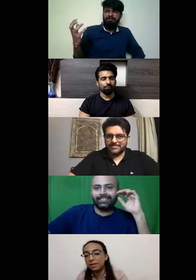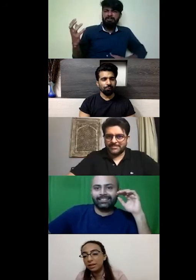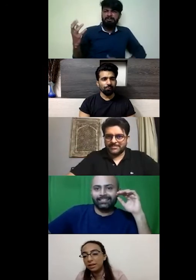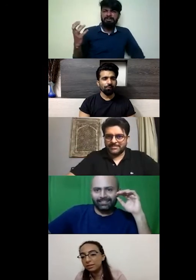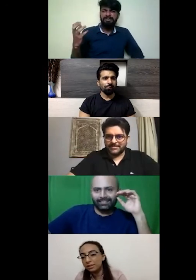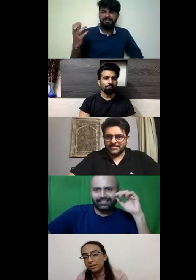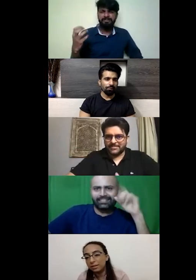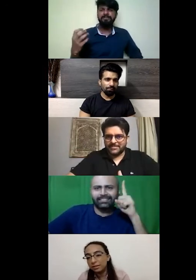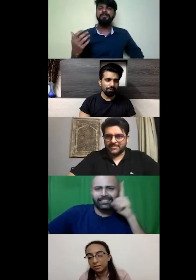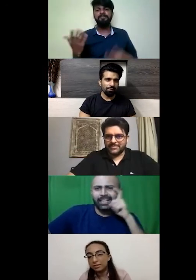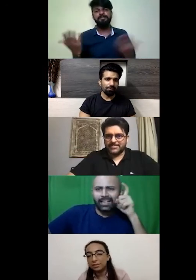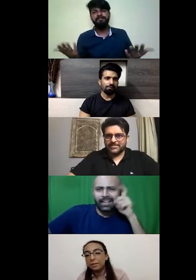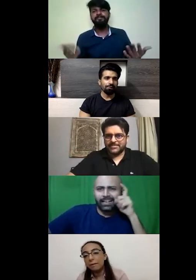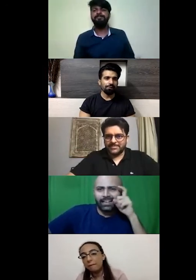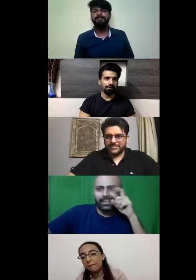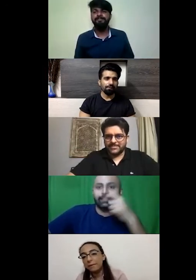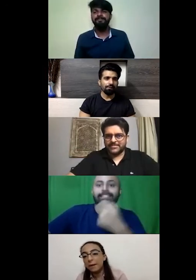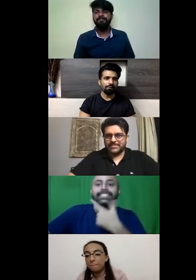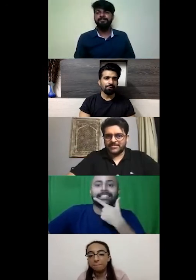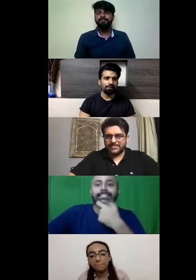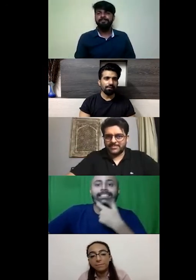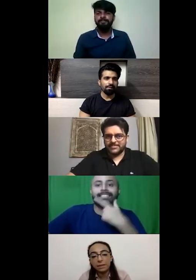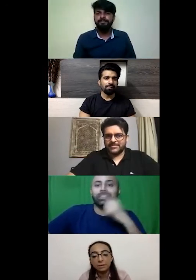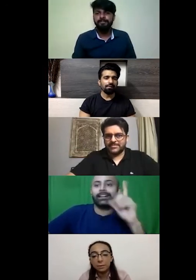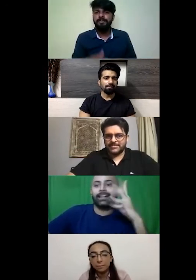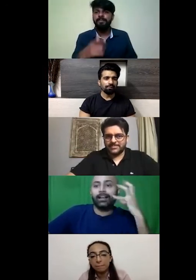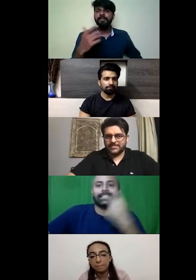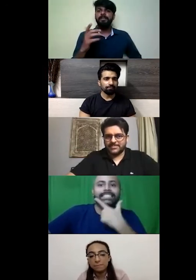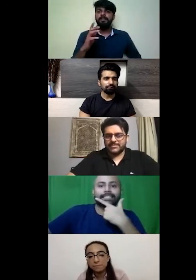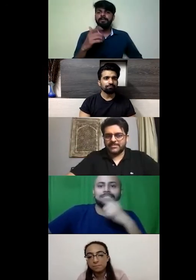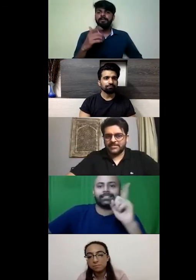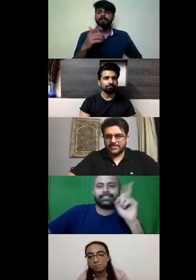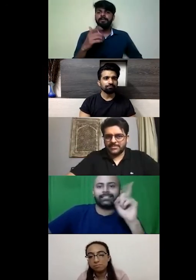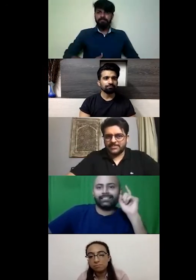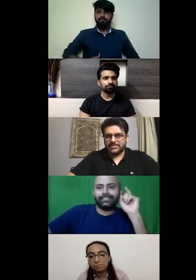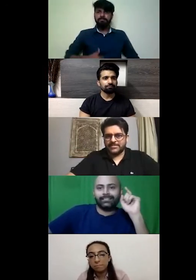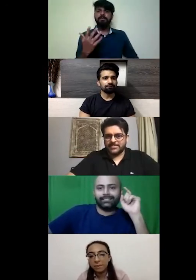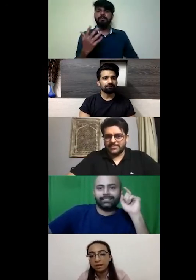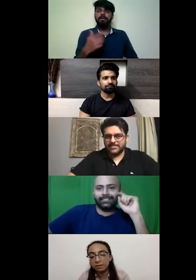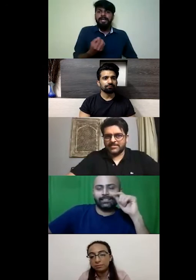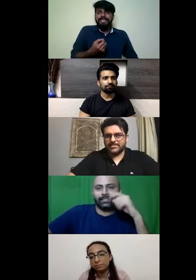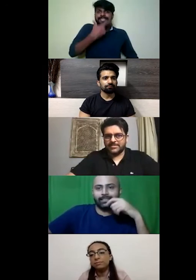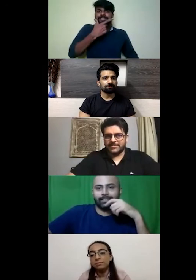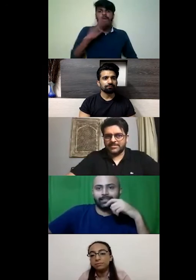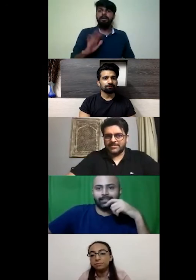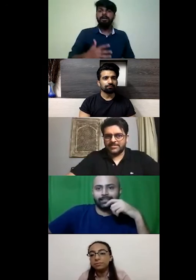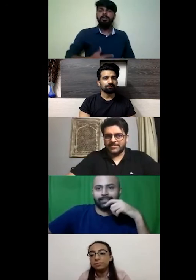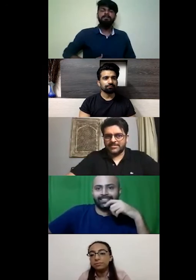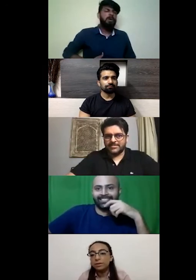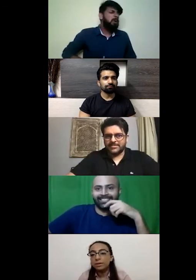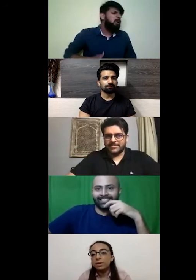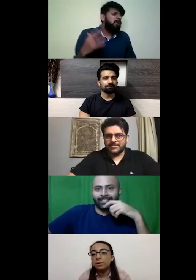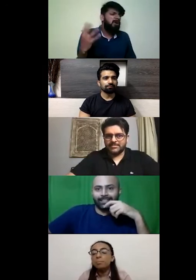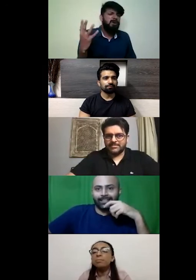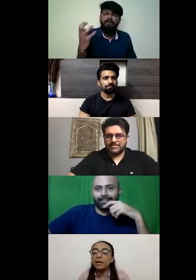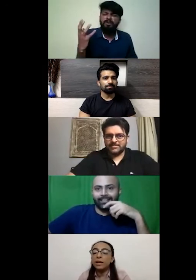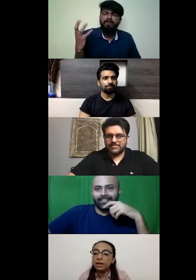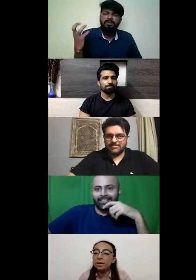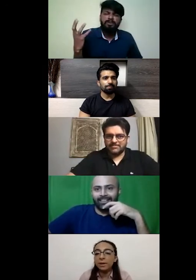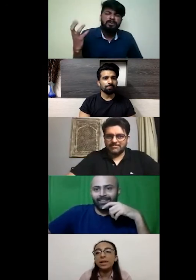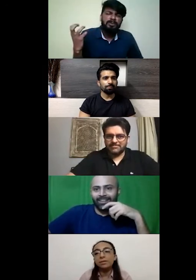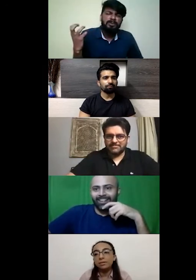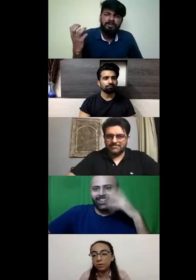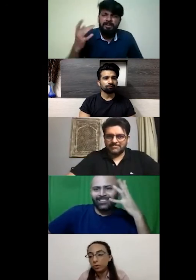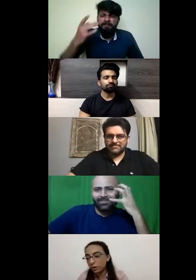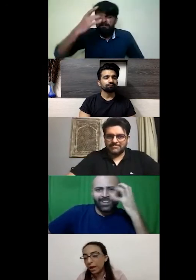Stomach's hurting. Yeah, that pain. when you're